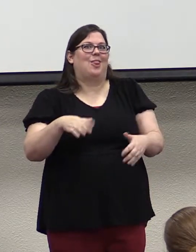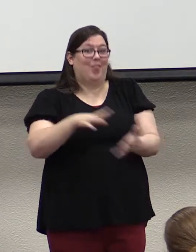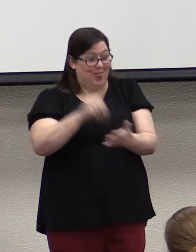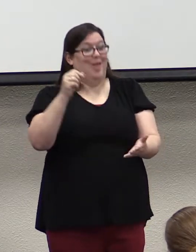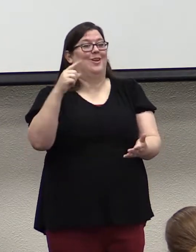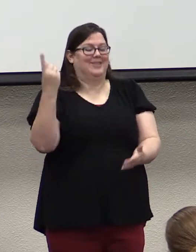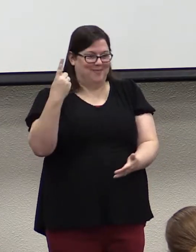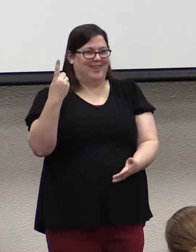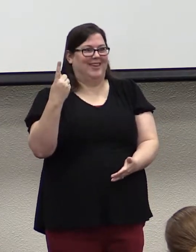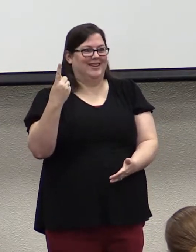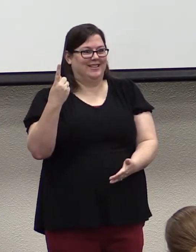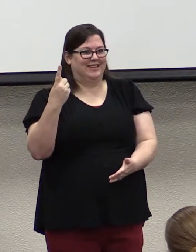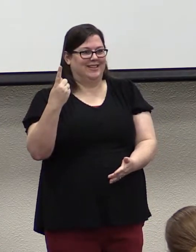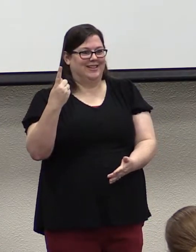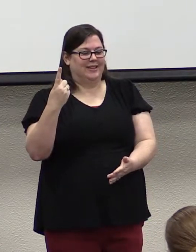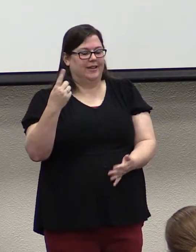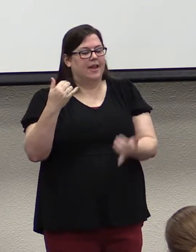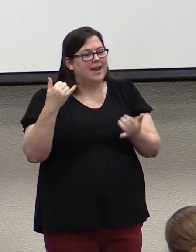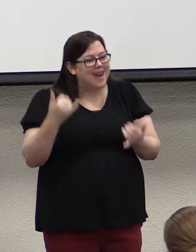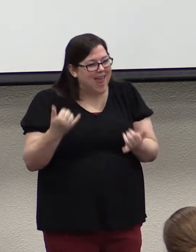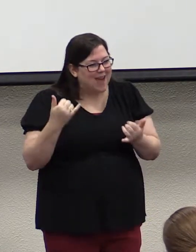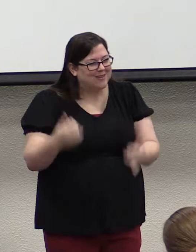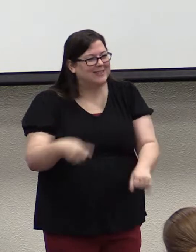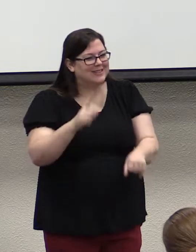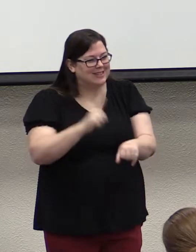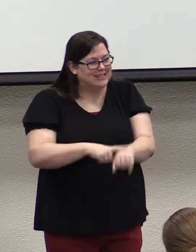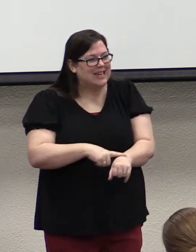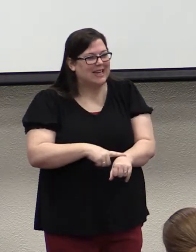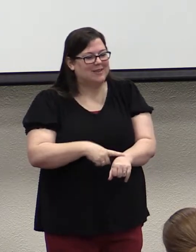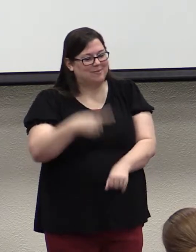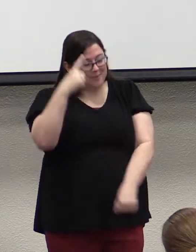Now's our time, because we have